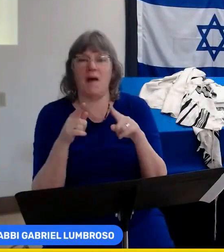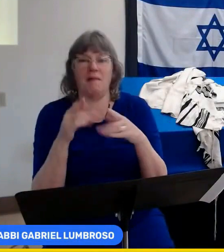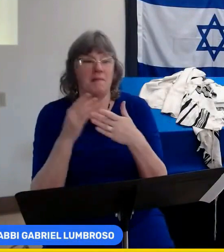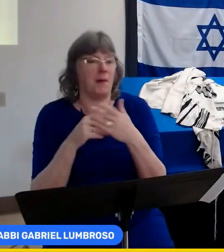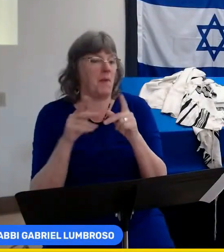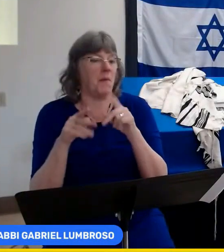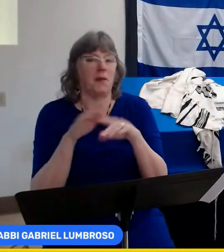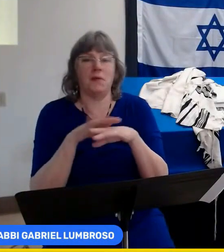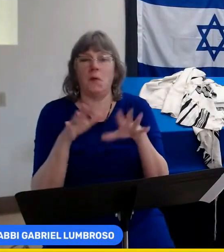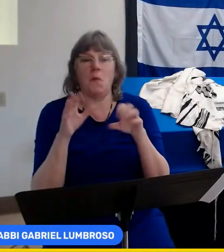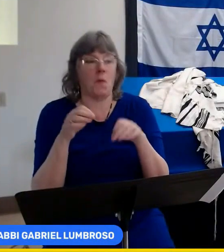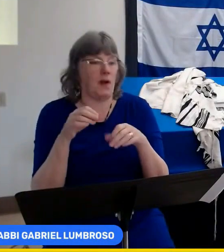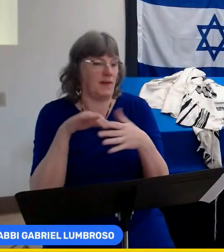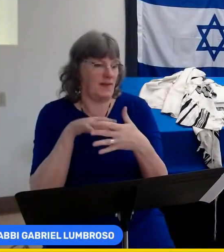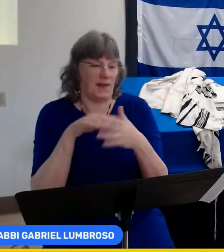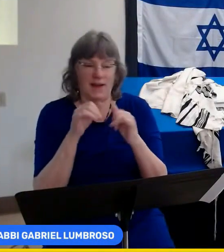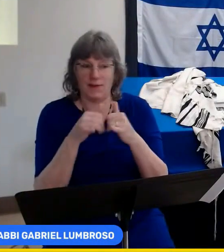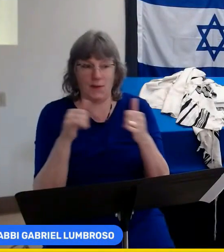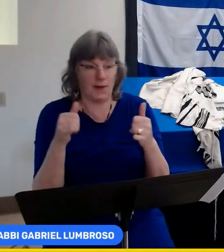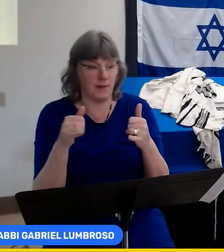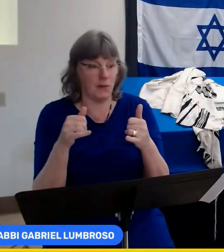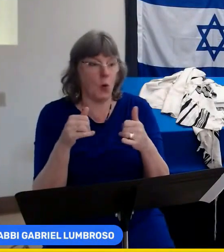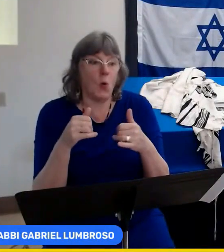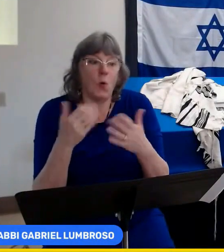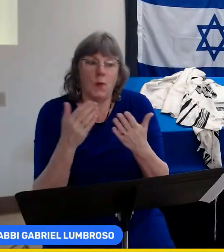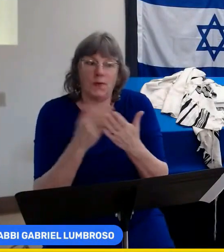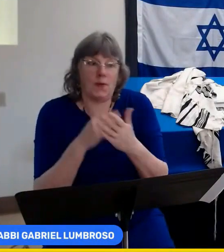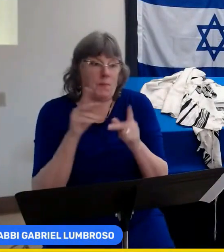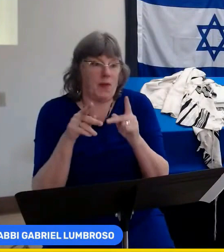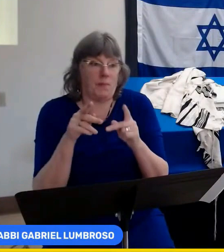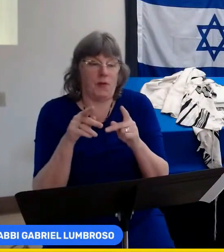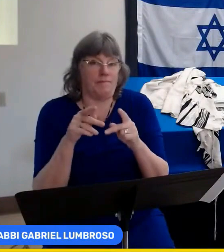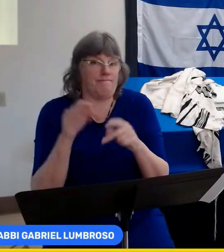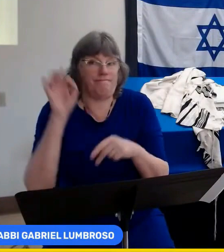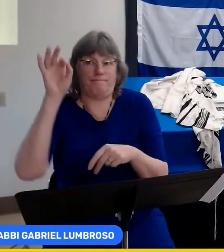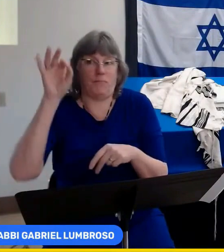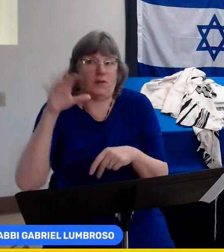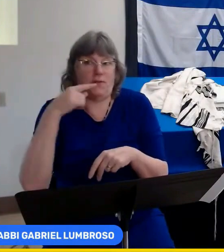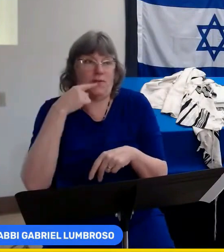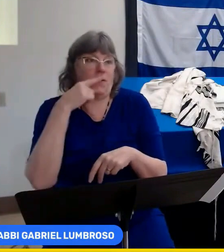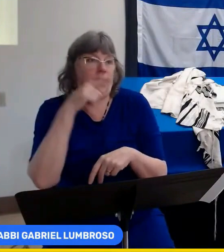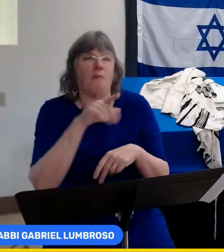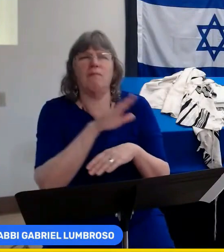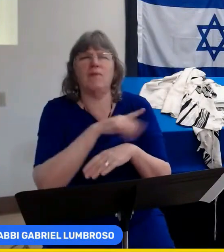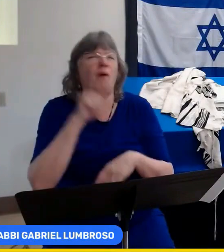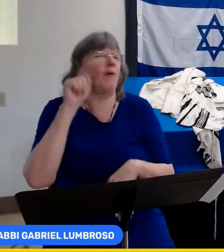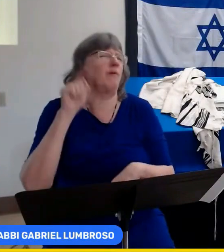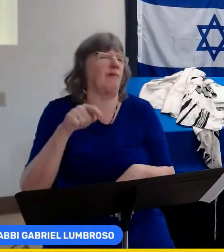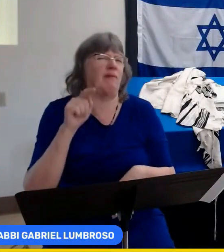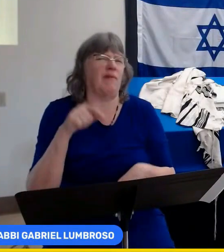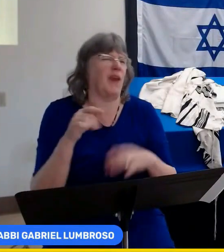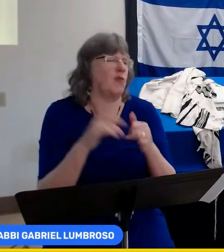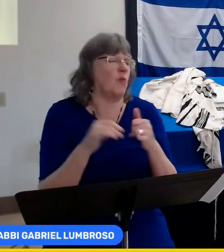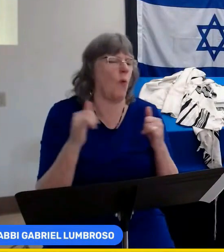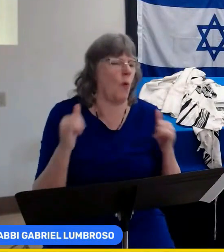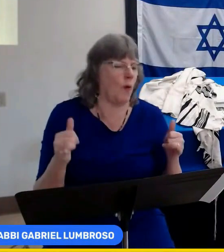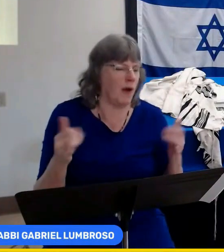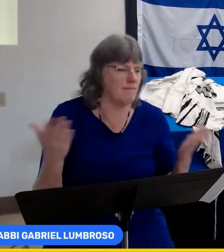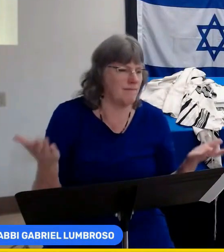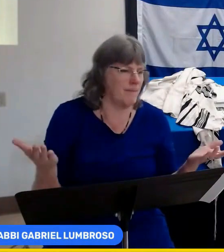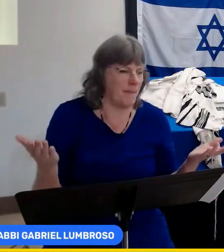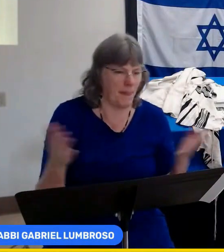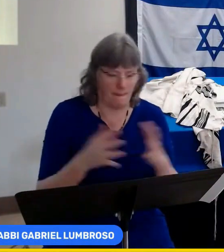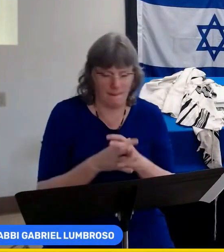You know, so they don't go there because they've been told they don't need to go there anymore. That there is a